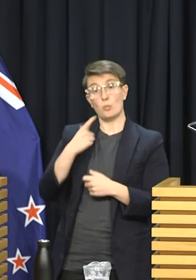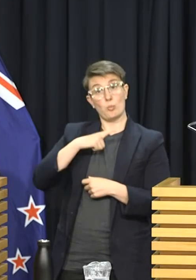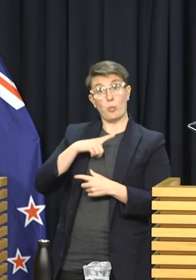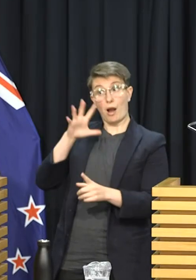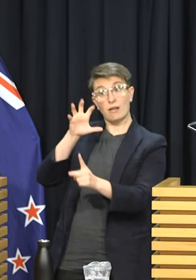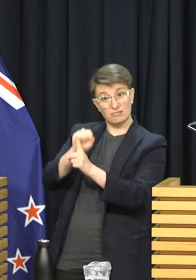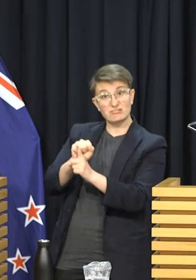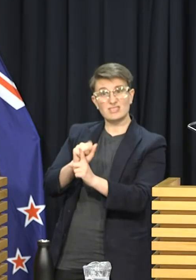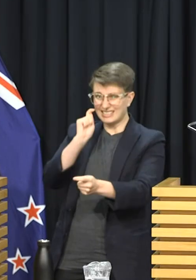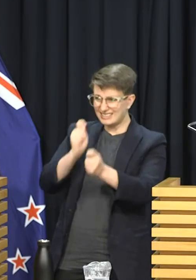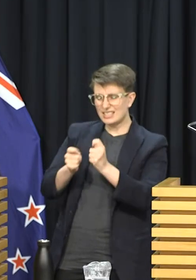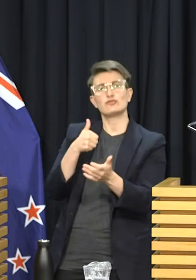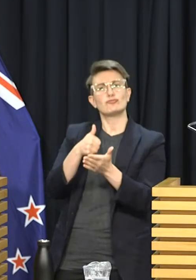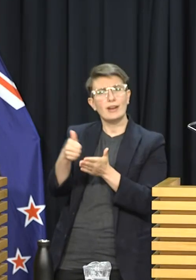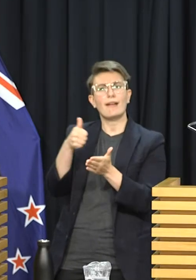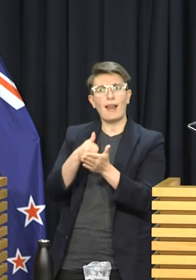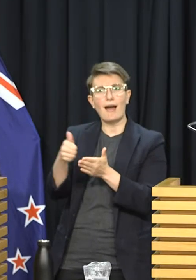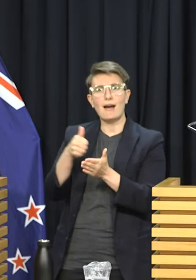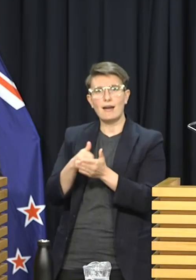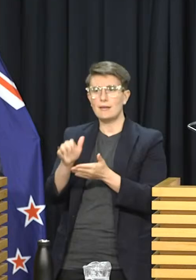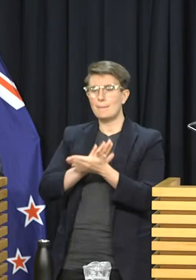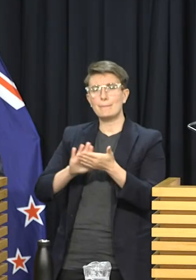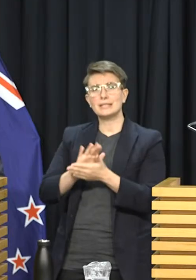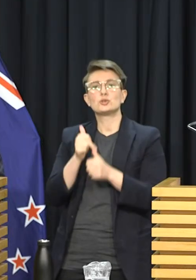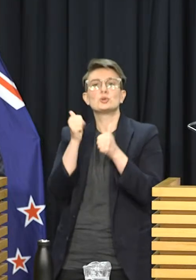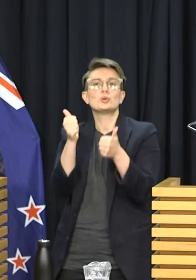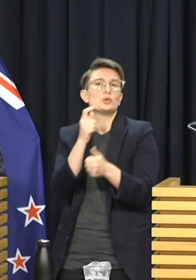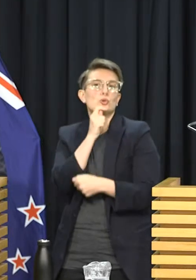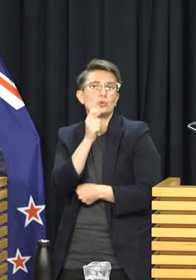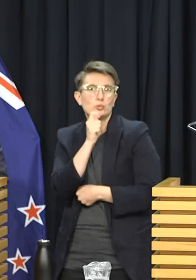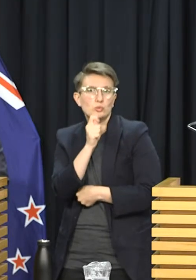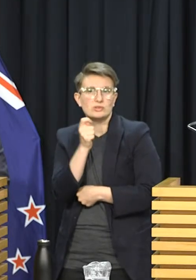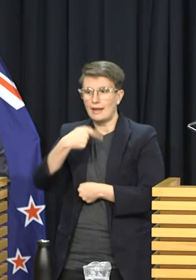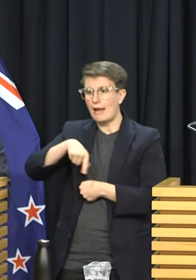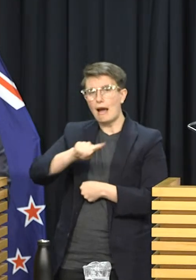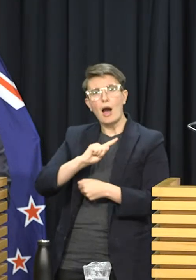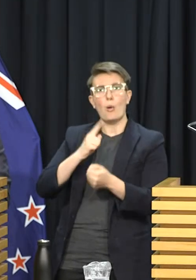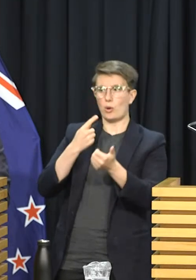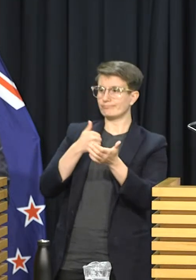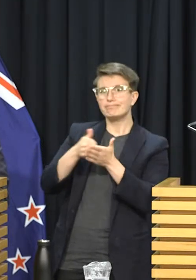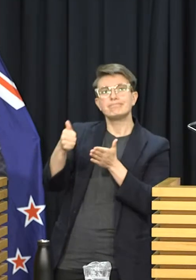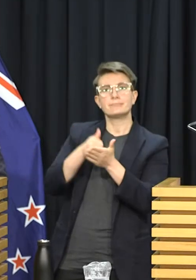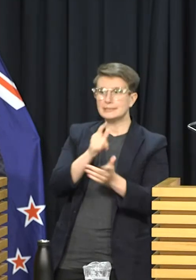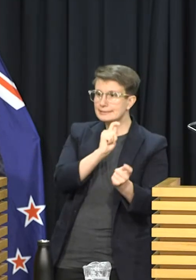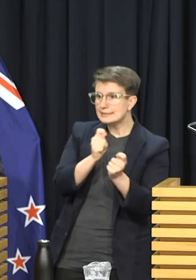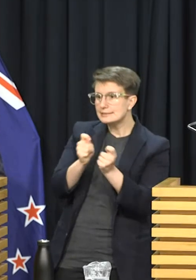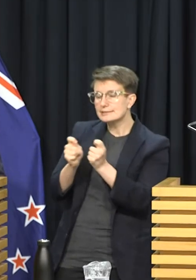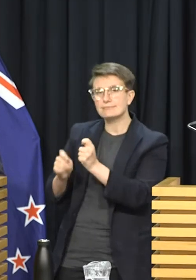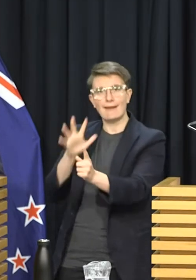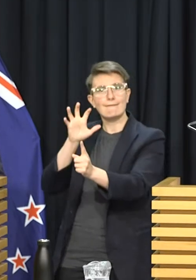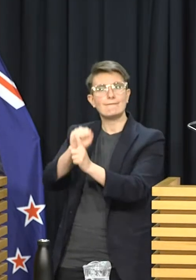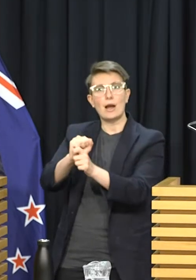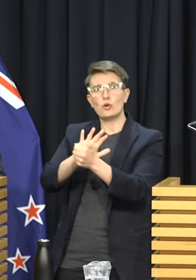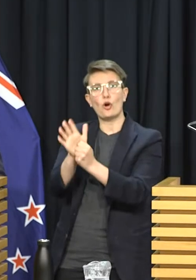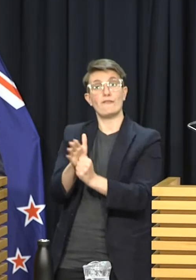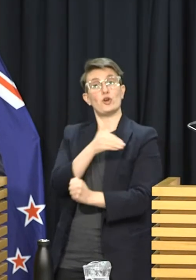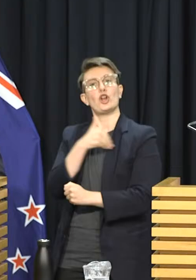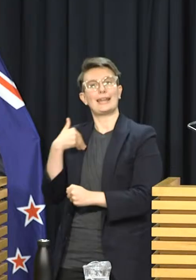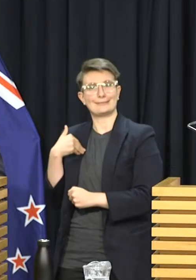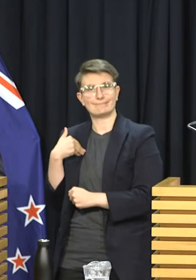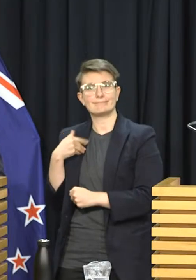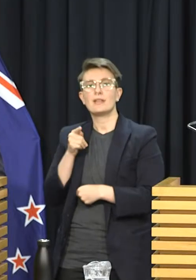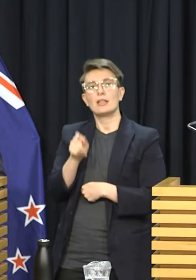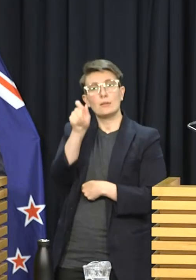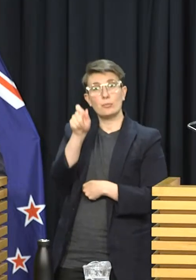the system working as we intended. The person concerned works in an environment that requires diligent use of personal